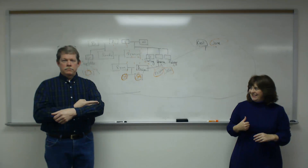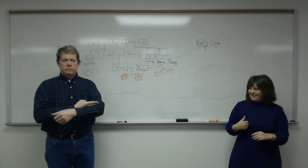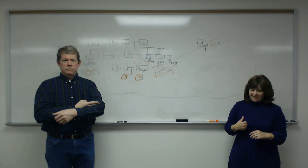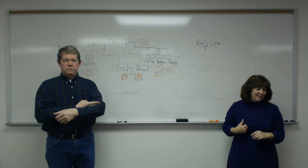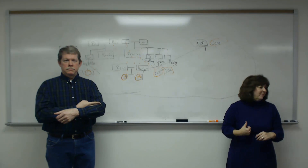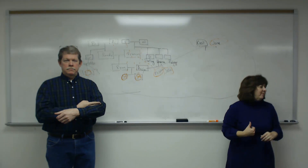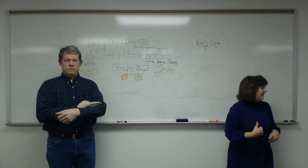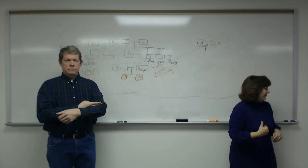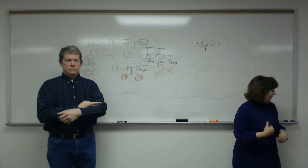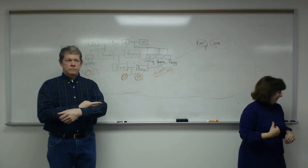Son.